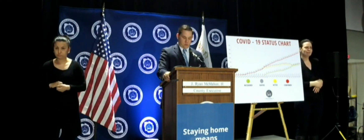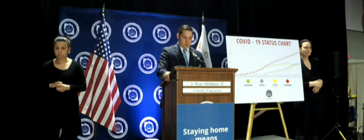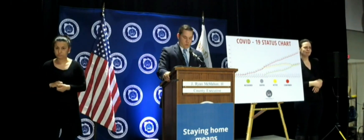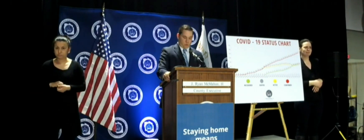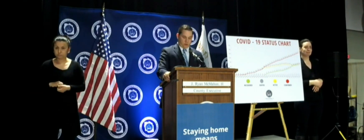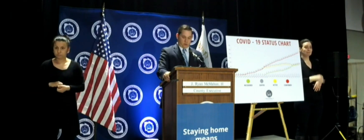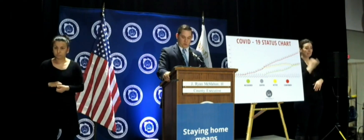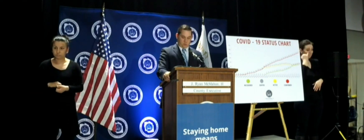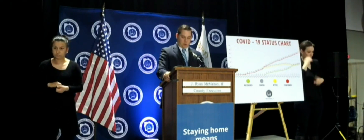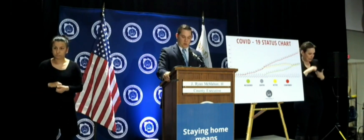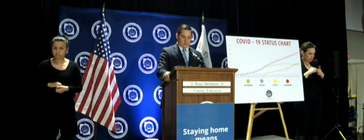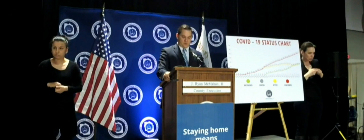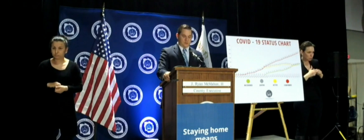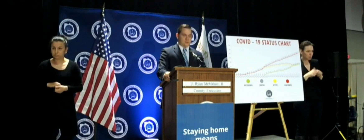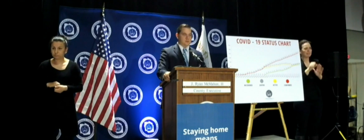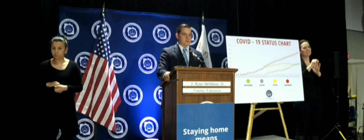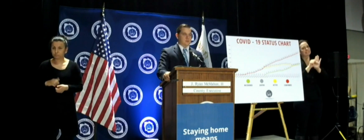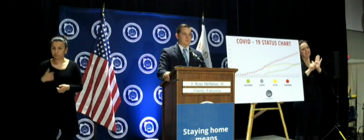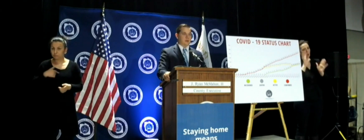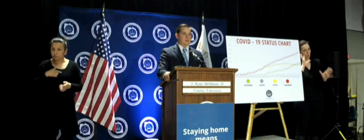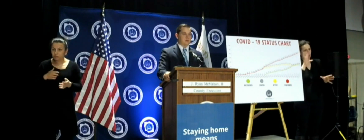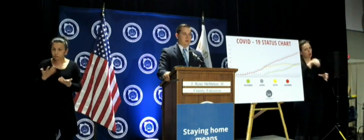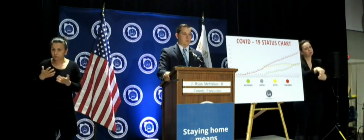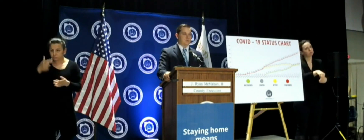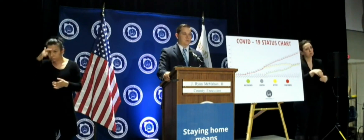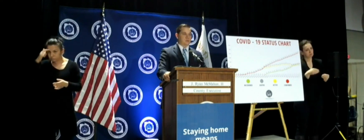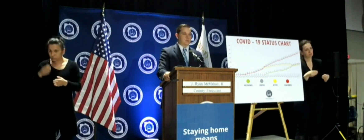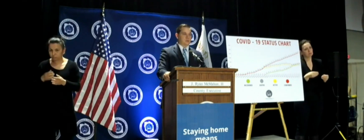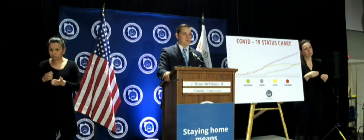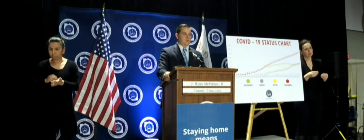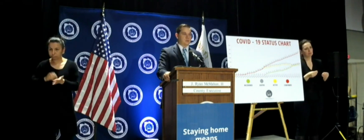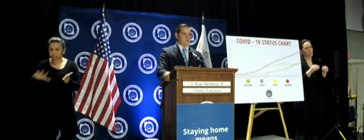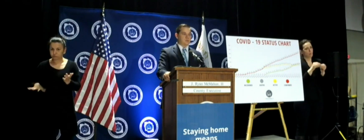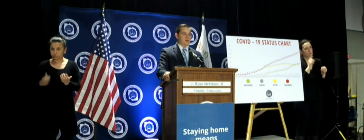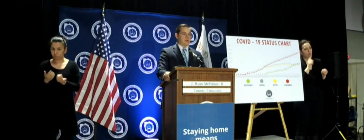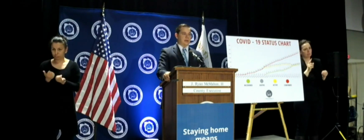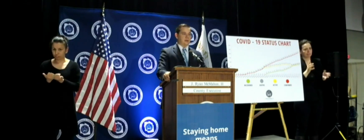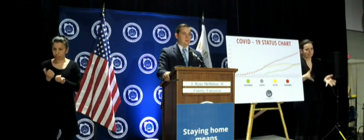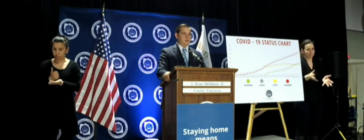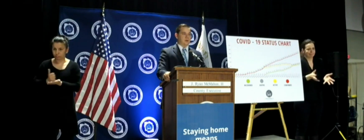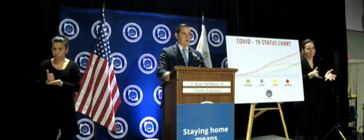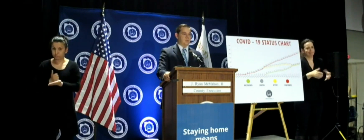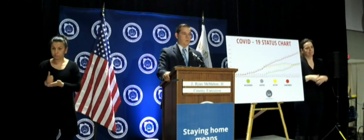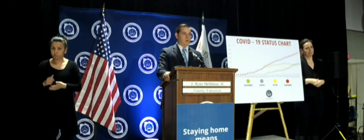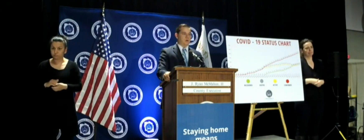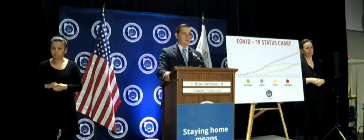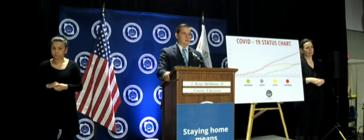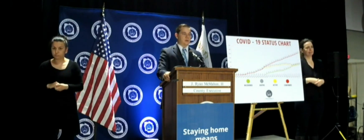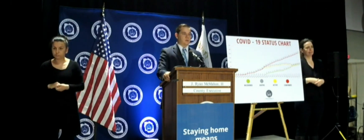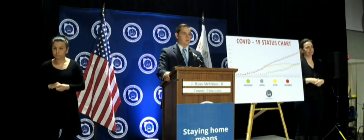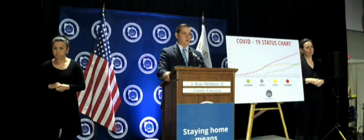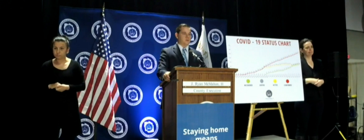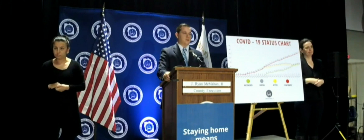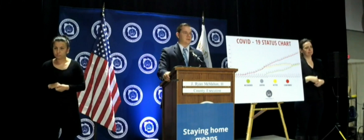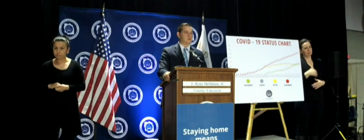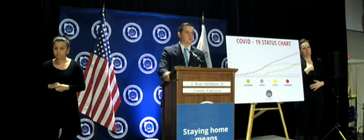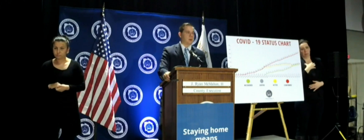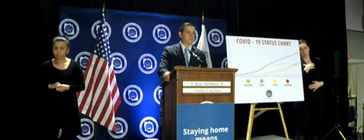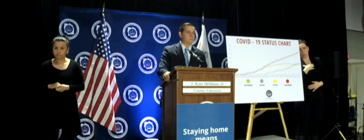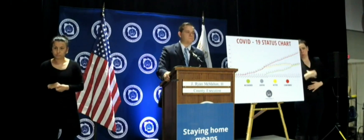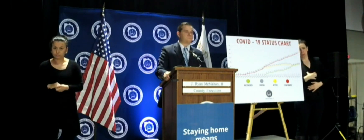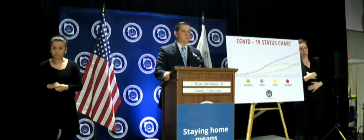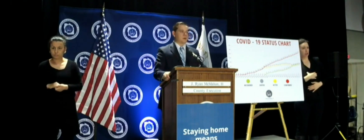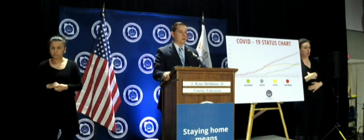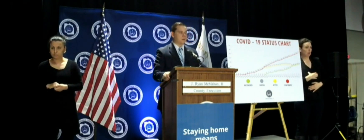So we're working through all of this. This isn't, if you know, I wish that this was our lane more, because then I could be more decisive,